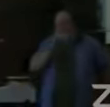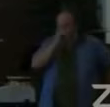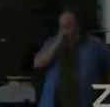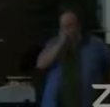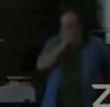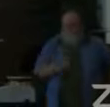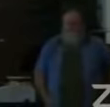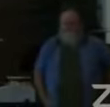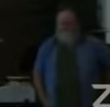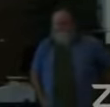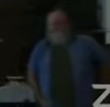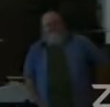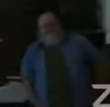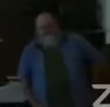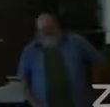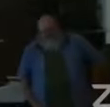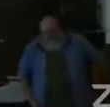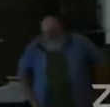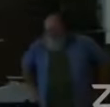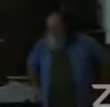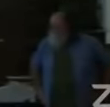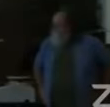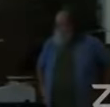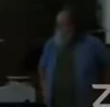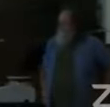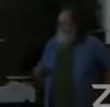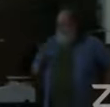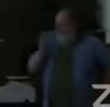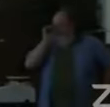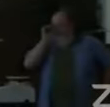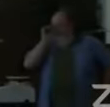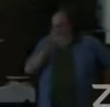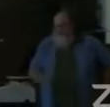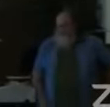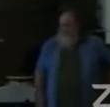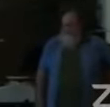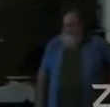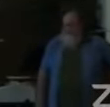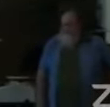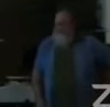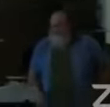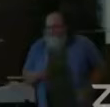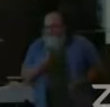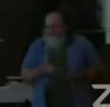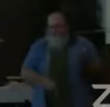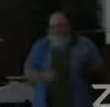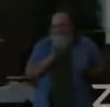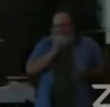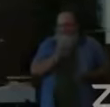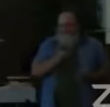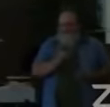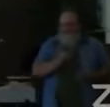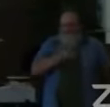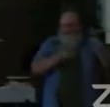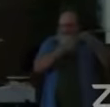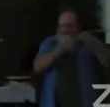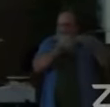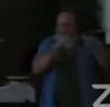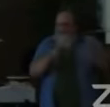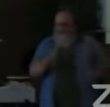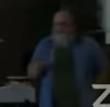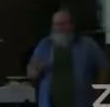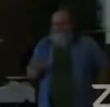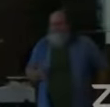working. See, hopes are going to come true any second now. What is hope? I already said that. Missed it. All